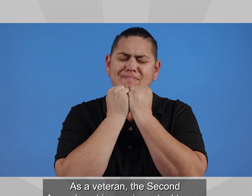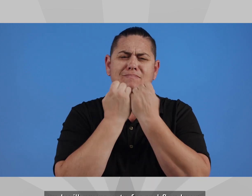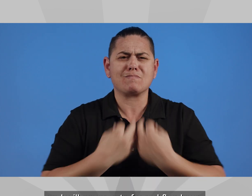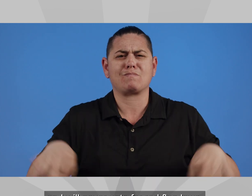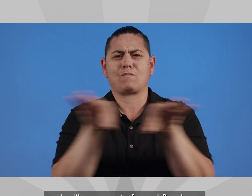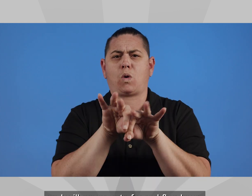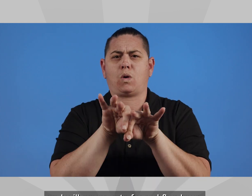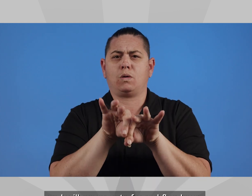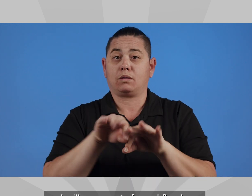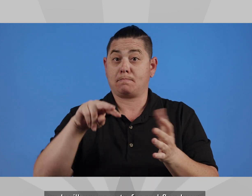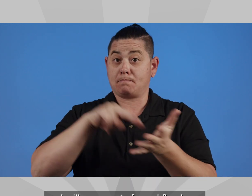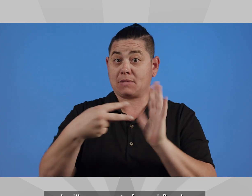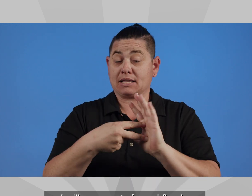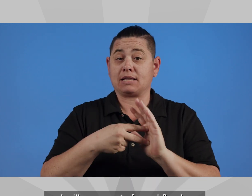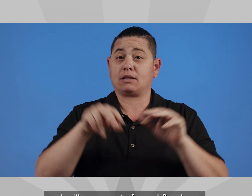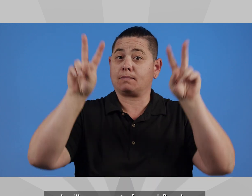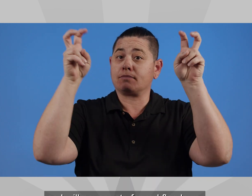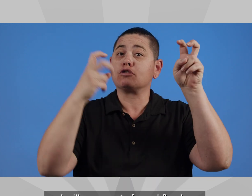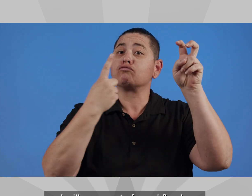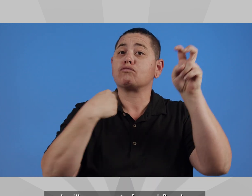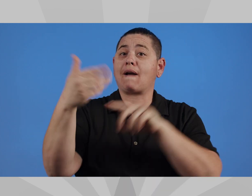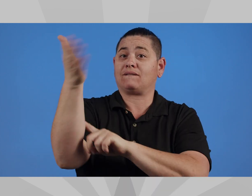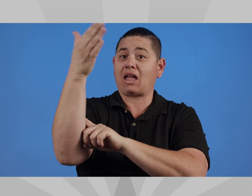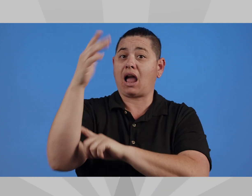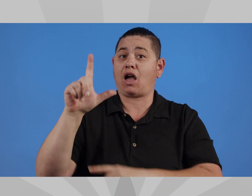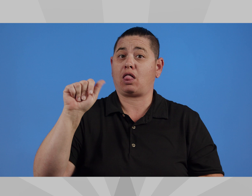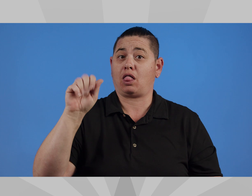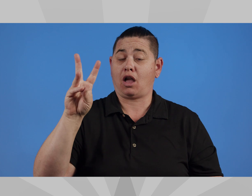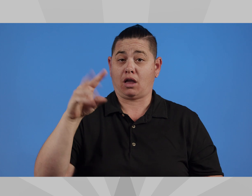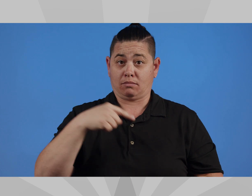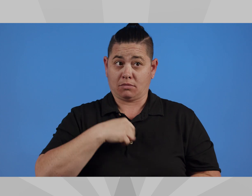me, so I will never vote for red flag laws.